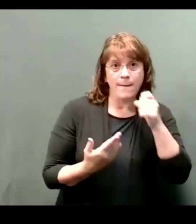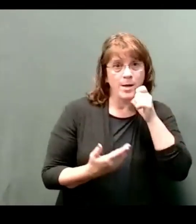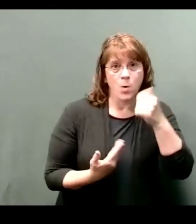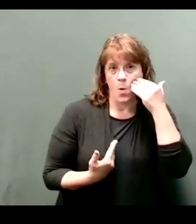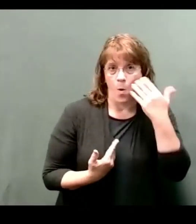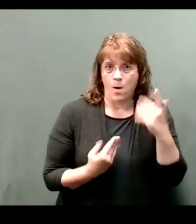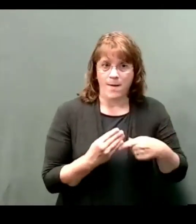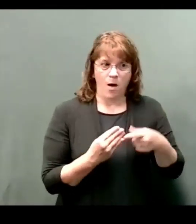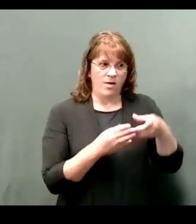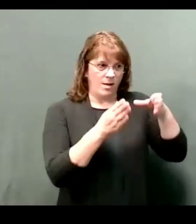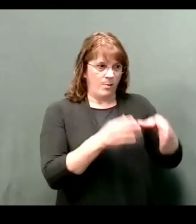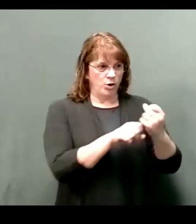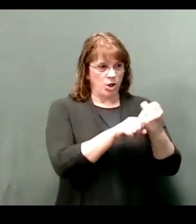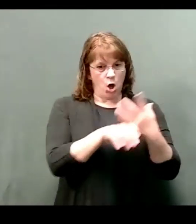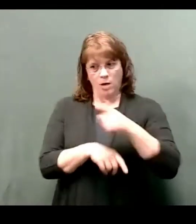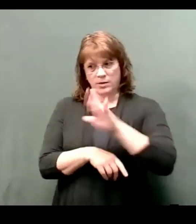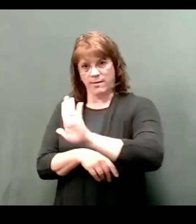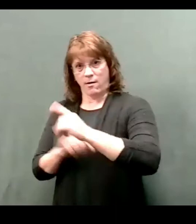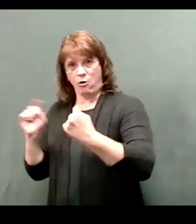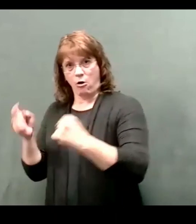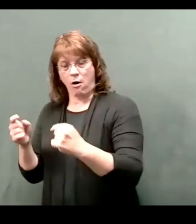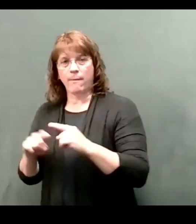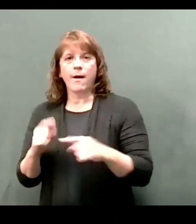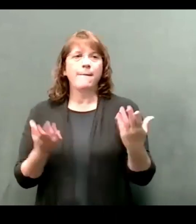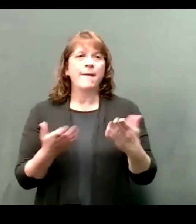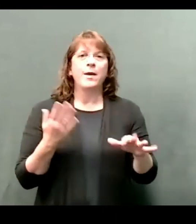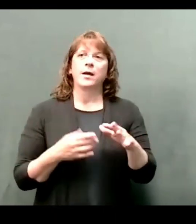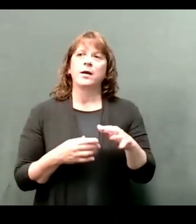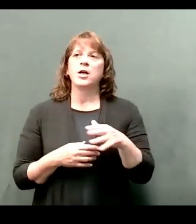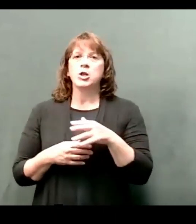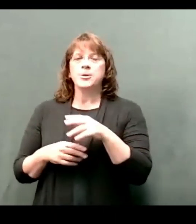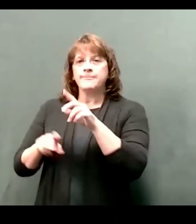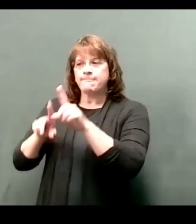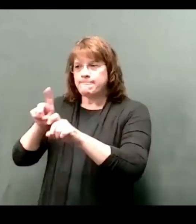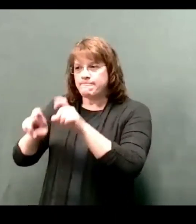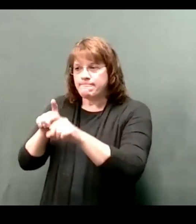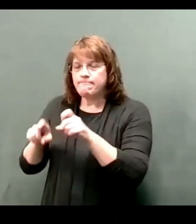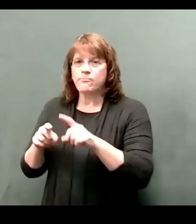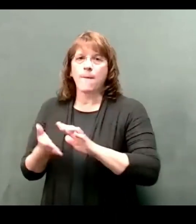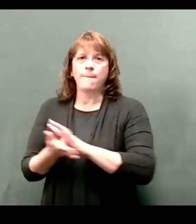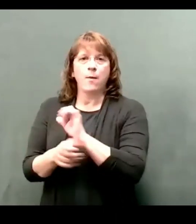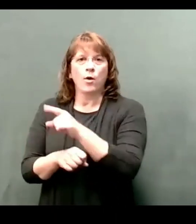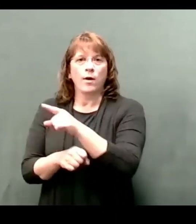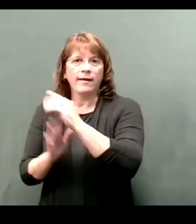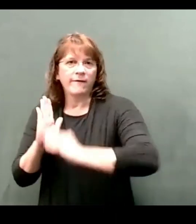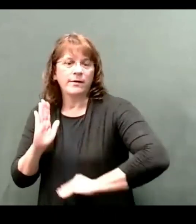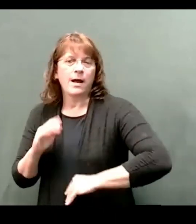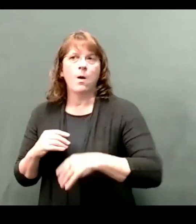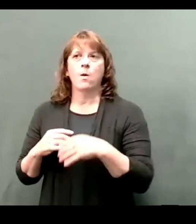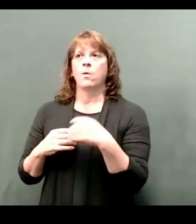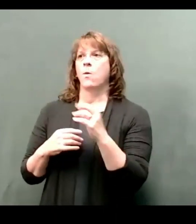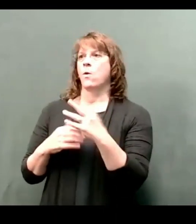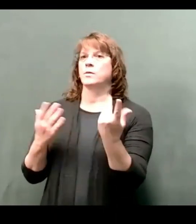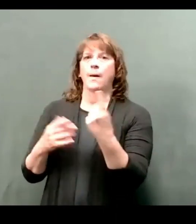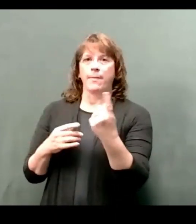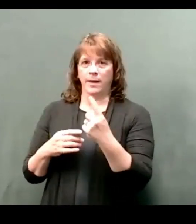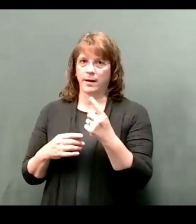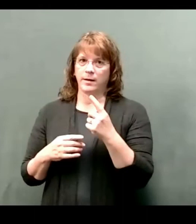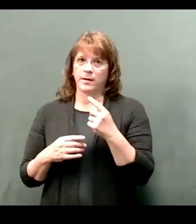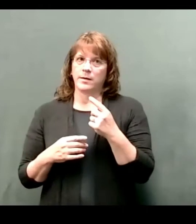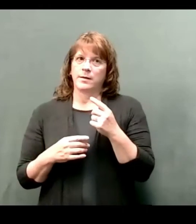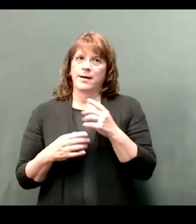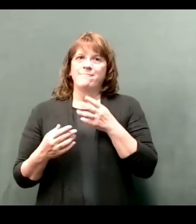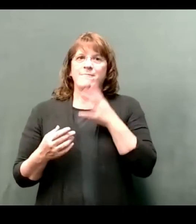about the person who caused harm, but that you might have gotten through conversation with your client, or through paperwork that was filled out, or through, just